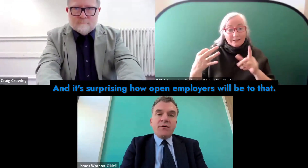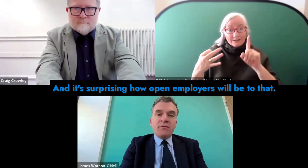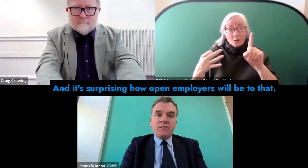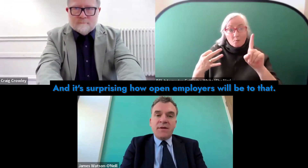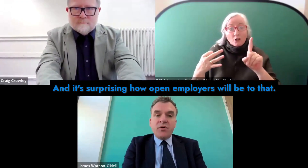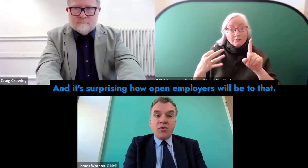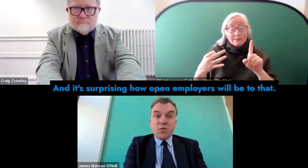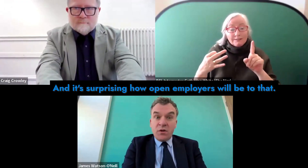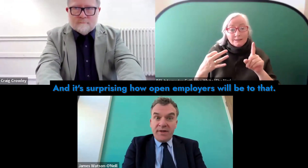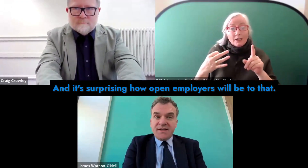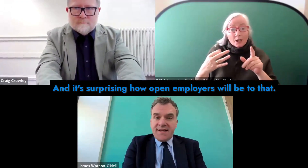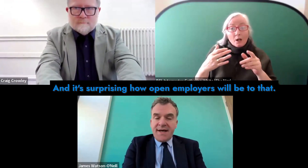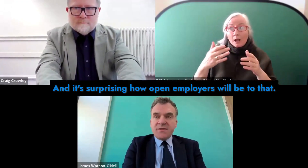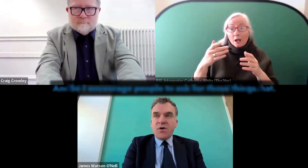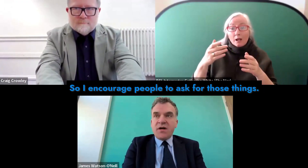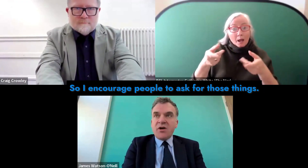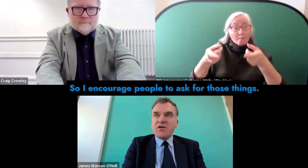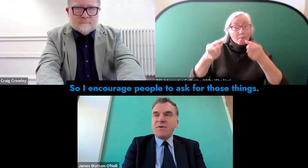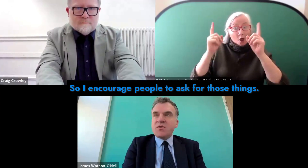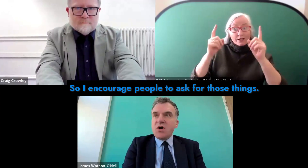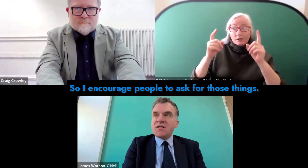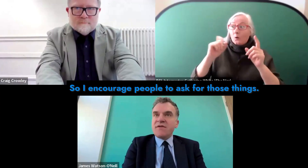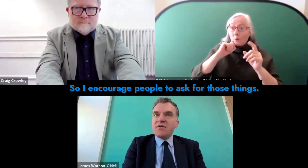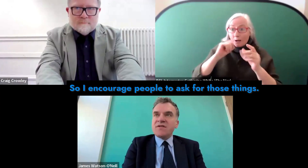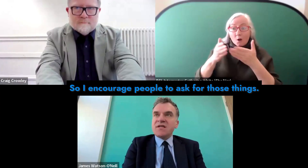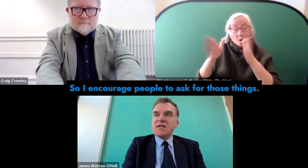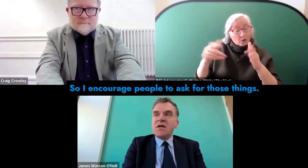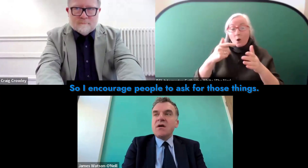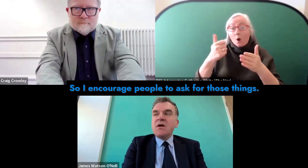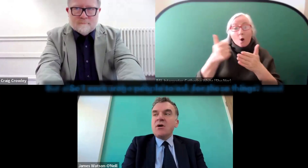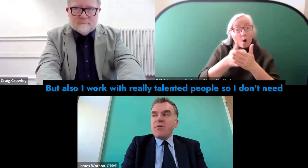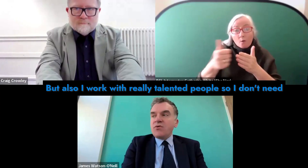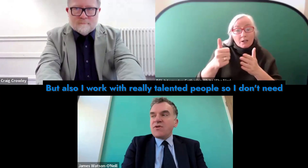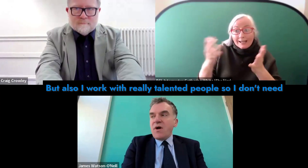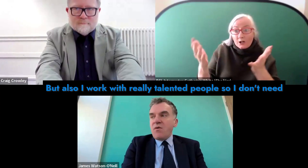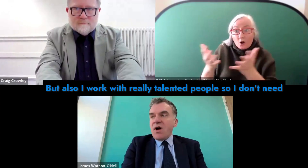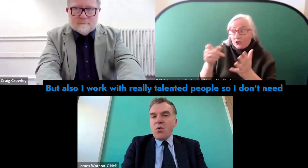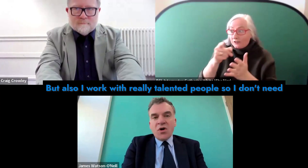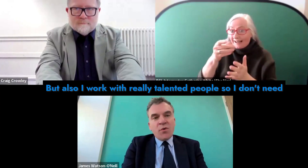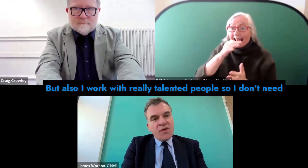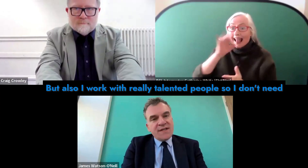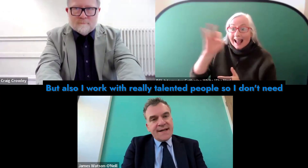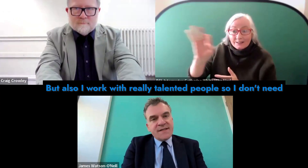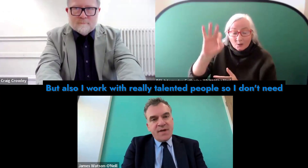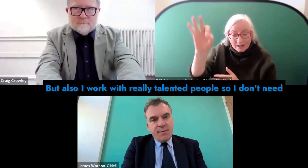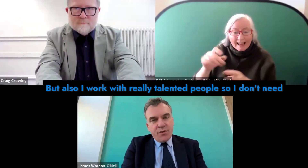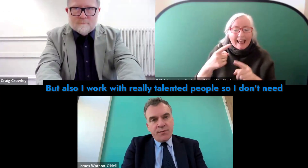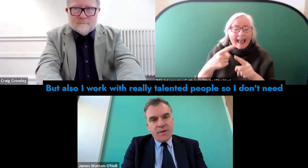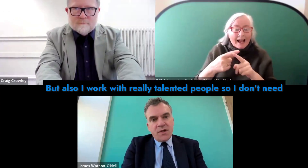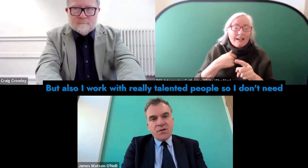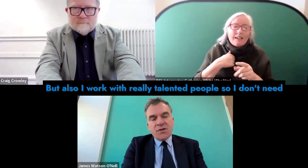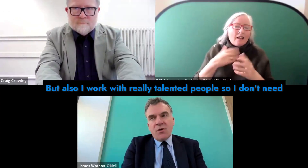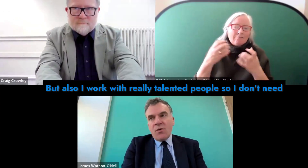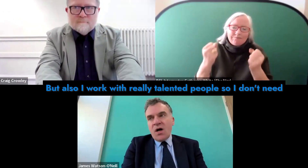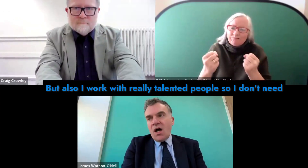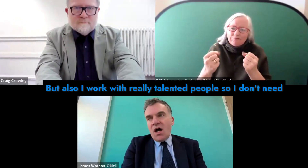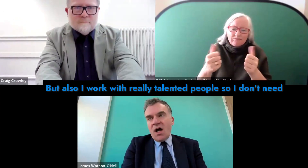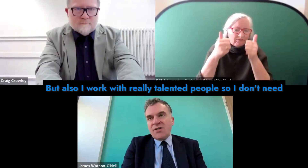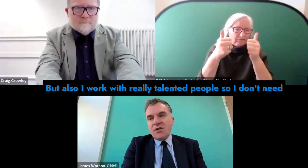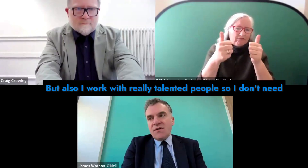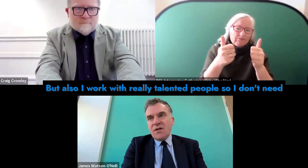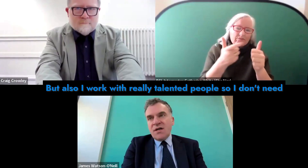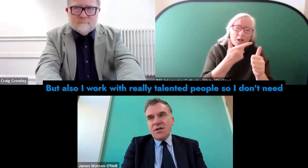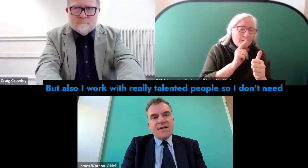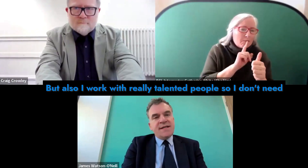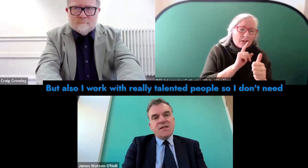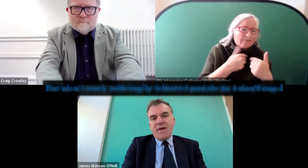how open employers will be to that. So I encourage people to ask those things. But also, I work with really talented people, so